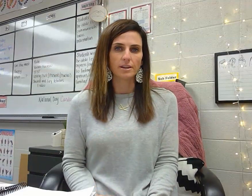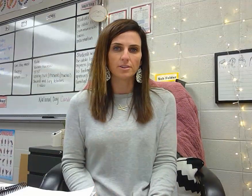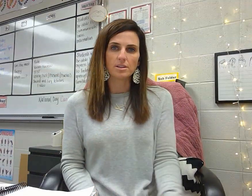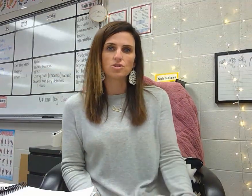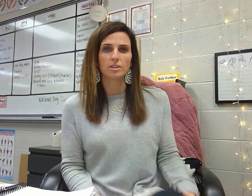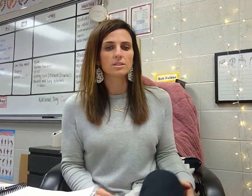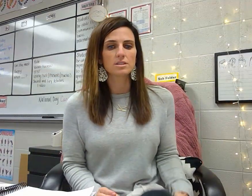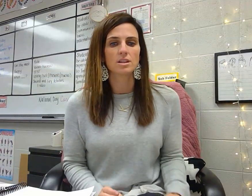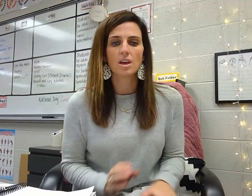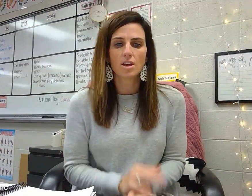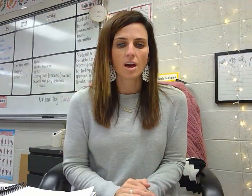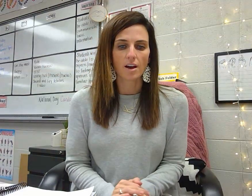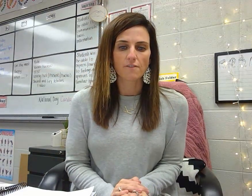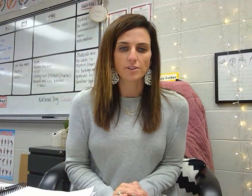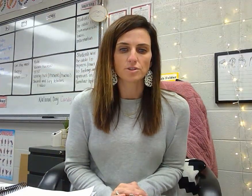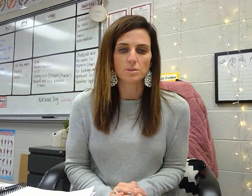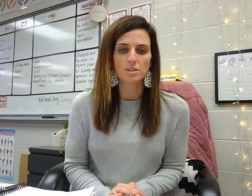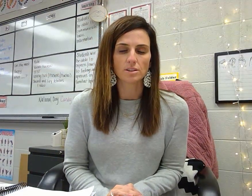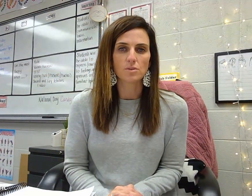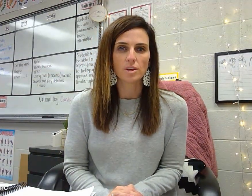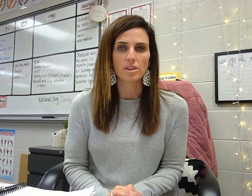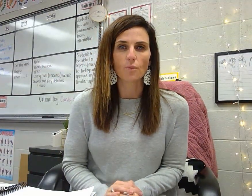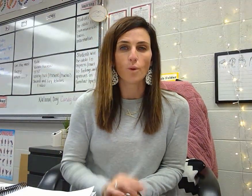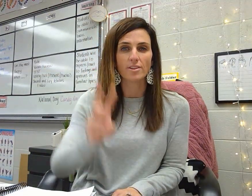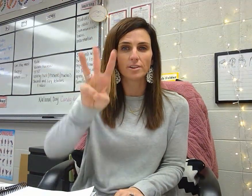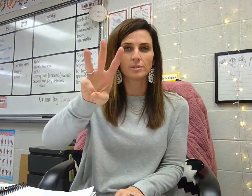down into chunks. First, we started with weather.